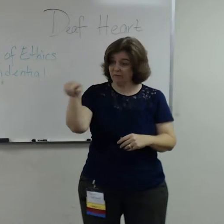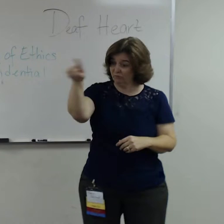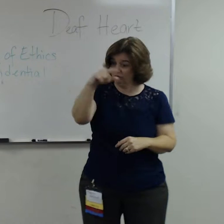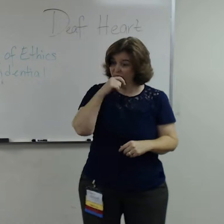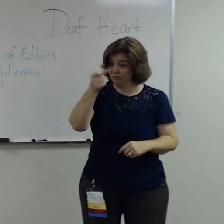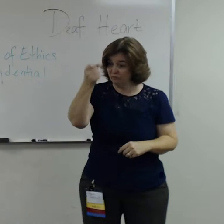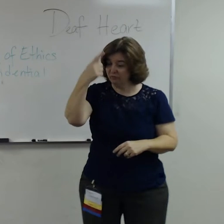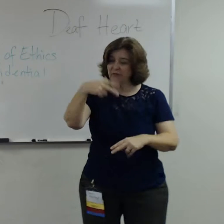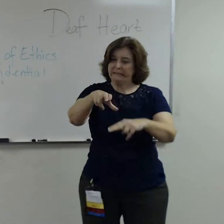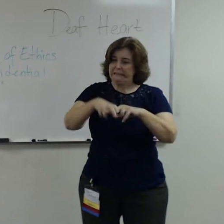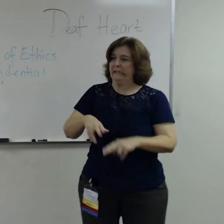sit down and shut up.